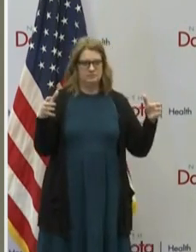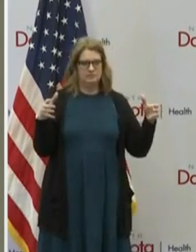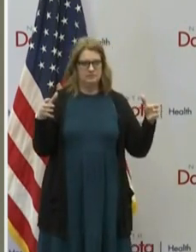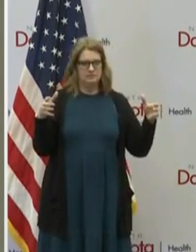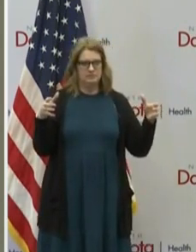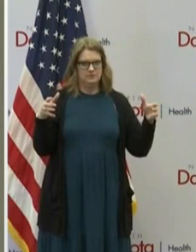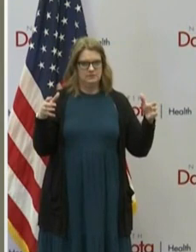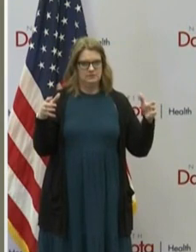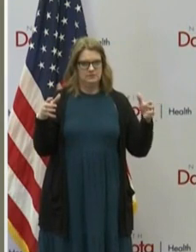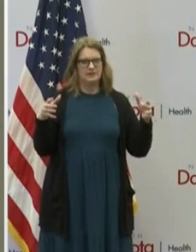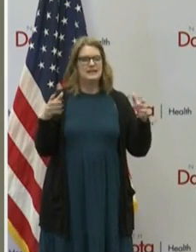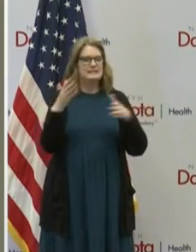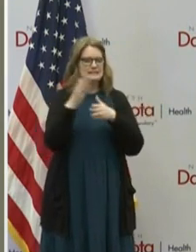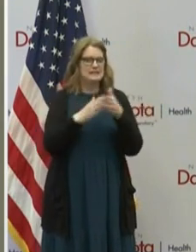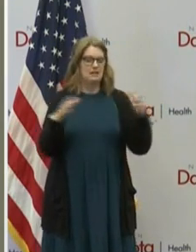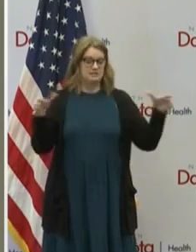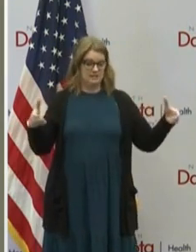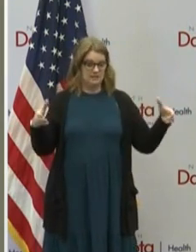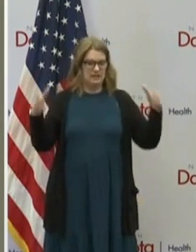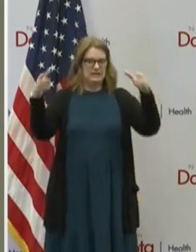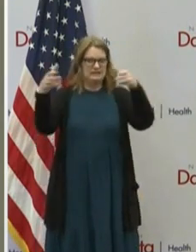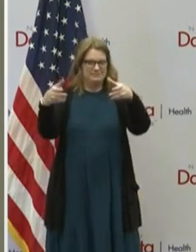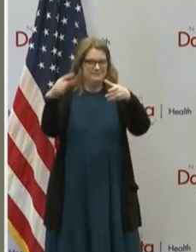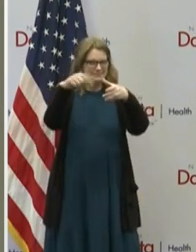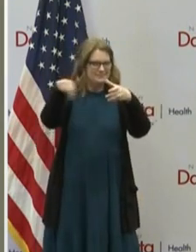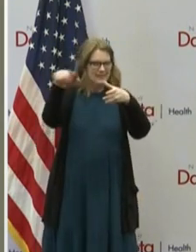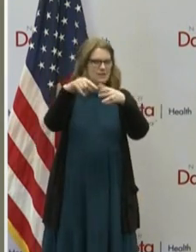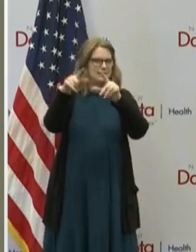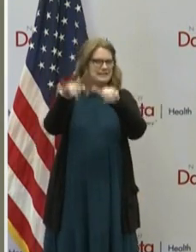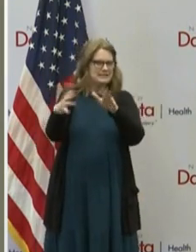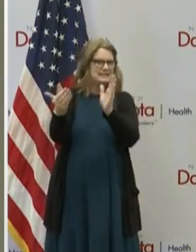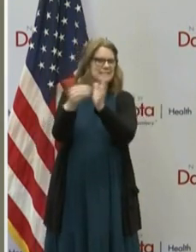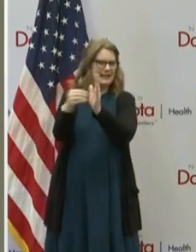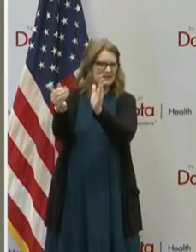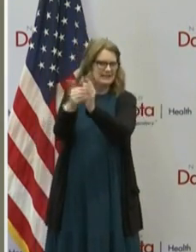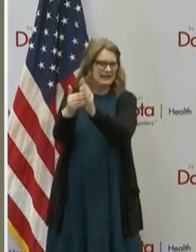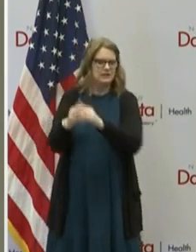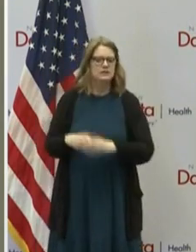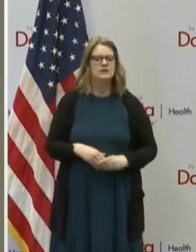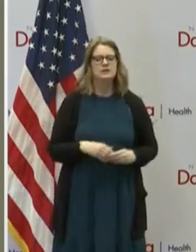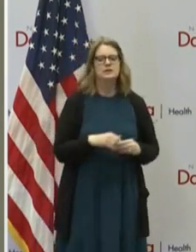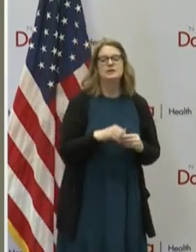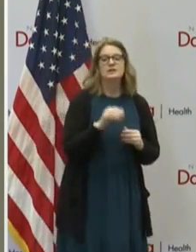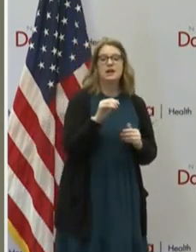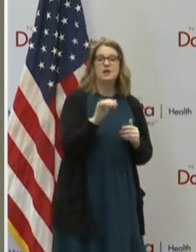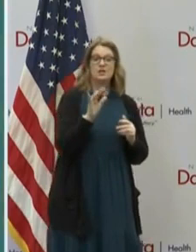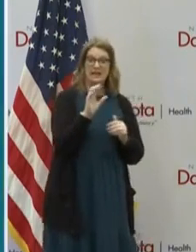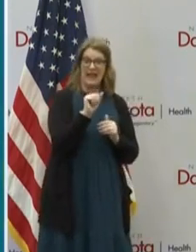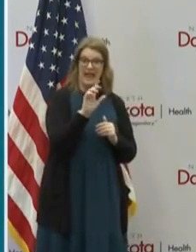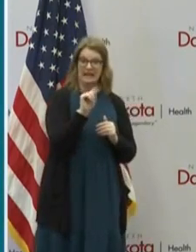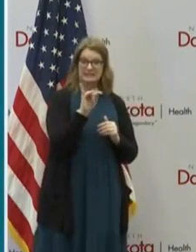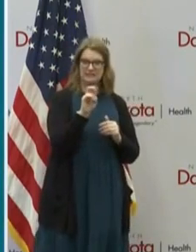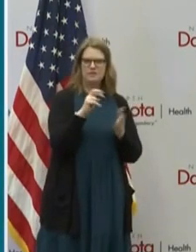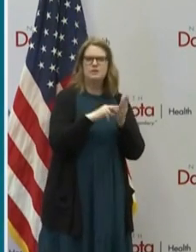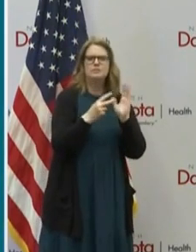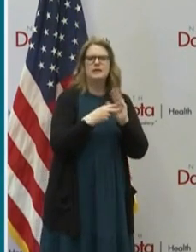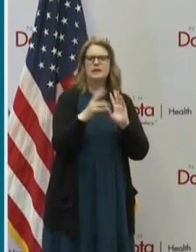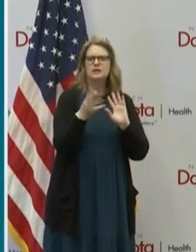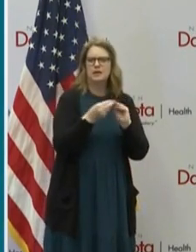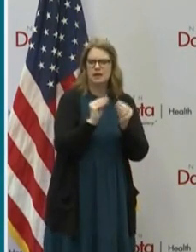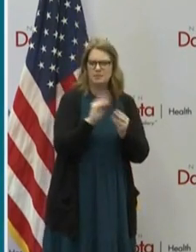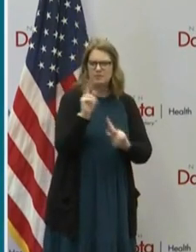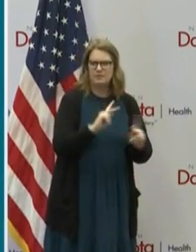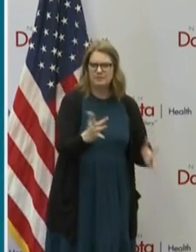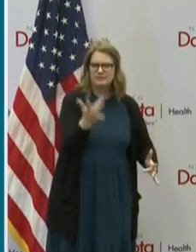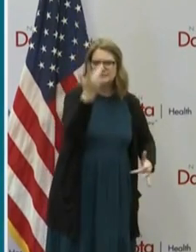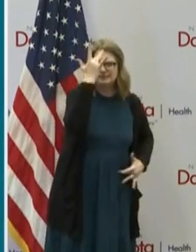been tested more than once. When we take a look at our actives, which is an important measure of what our